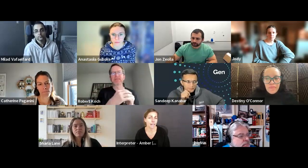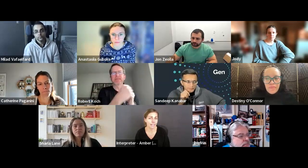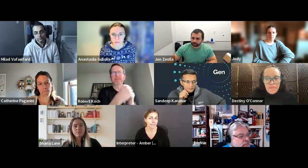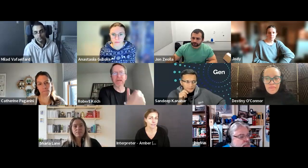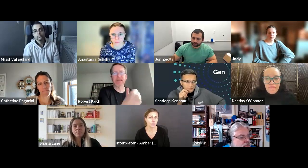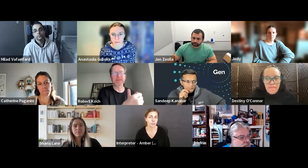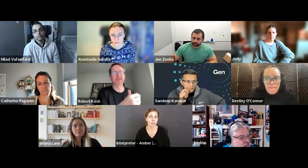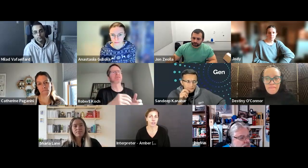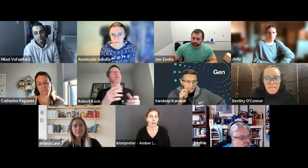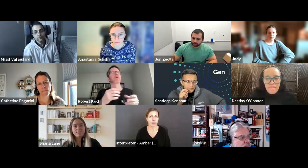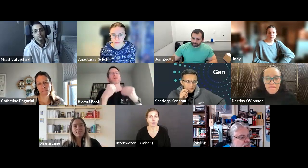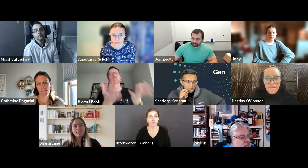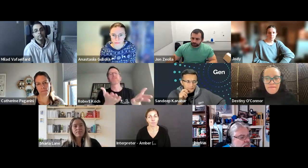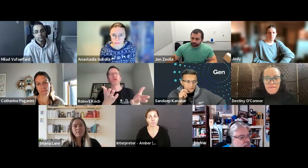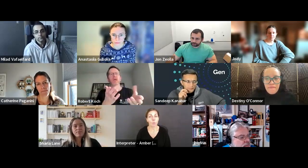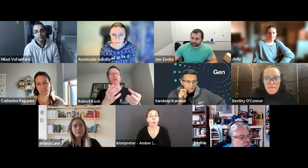providing guidance,